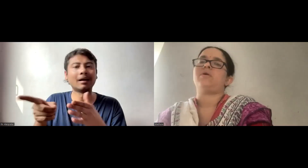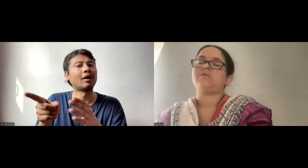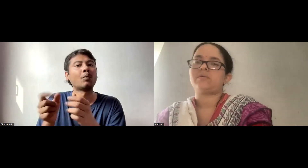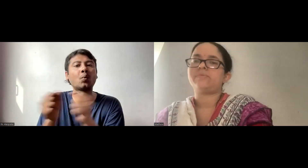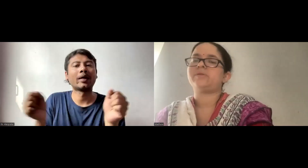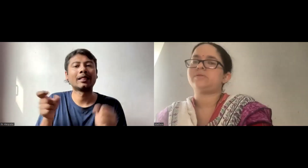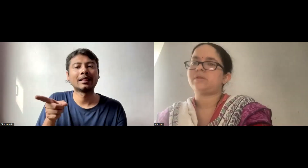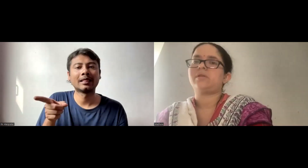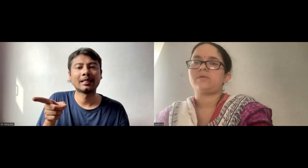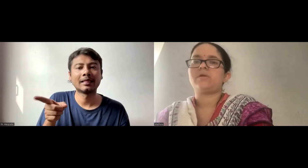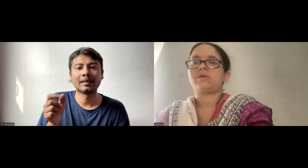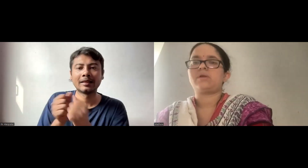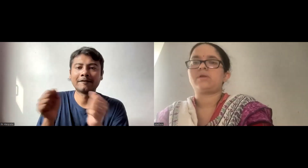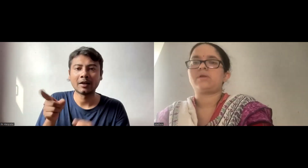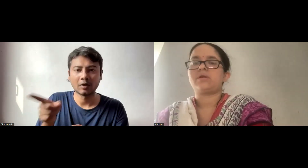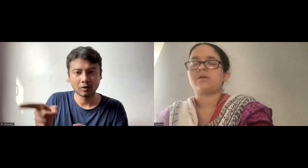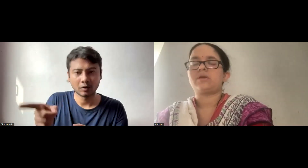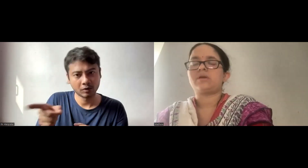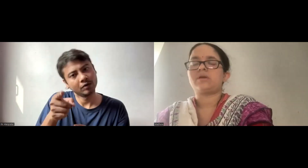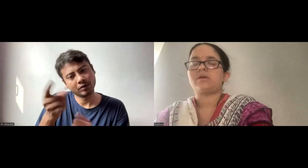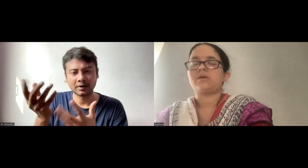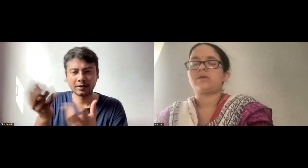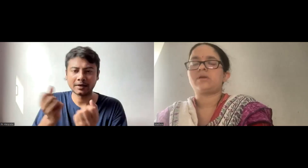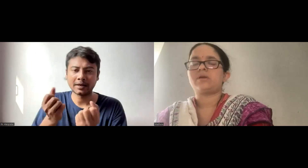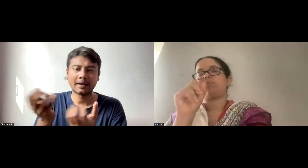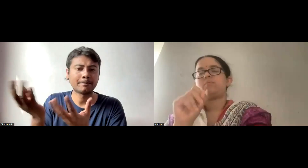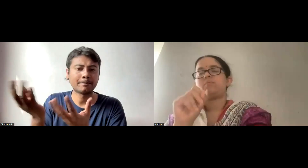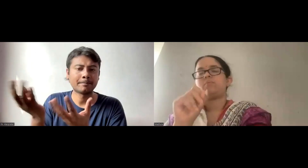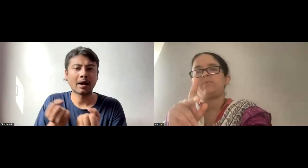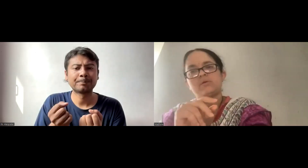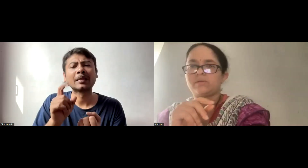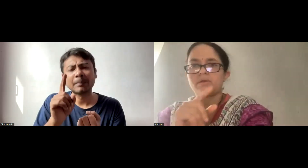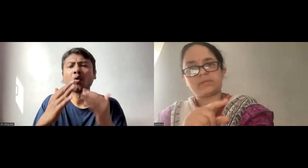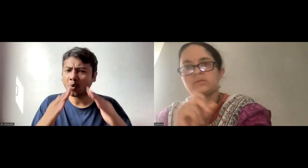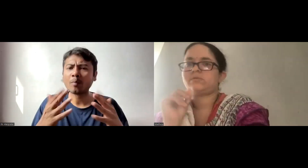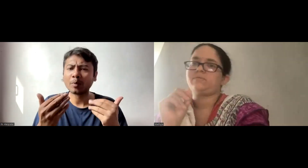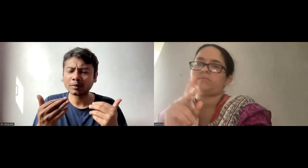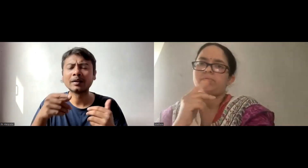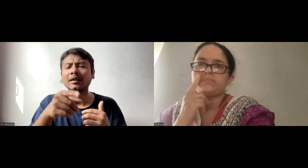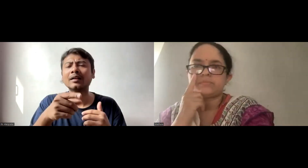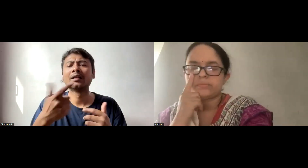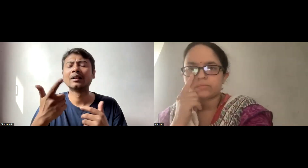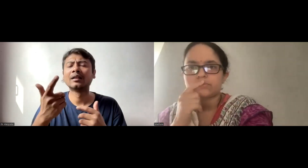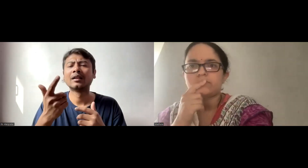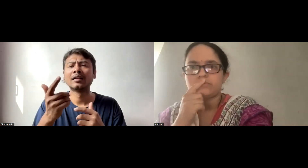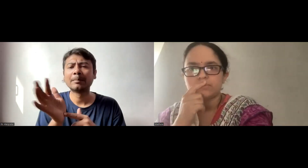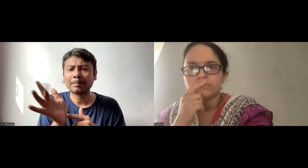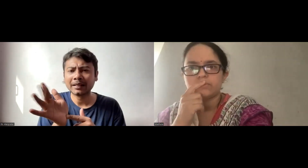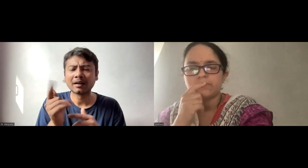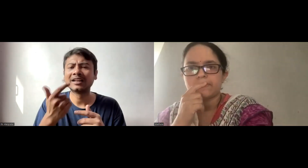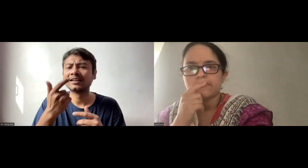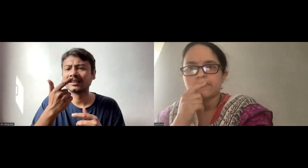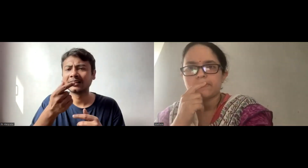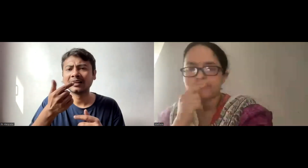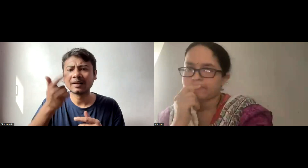mix the cinnamon and cardamom and pudina and black pepper. So all that masala chai,